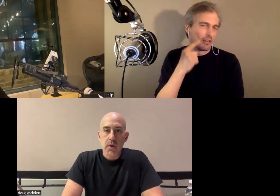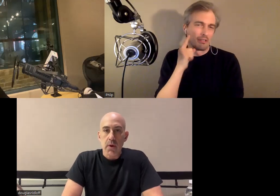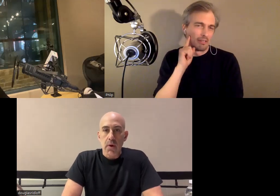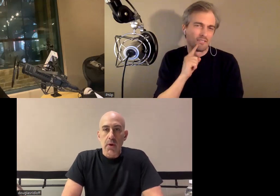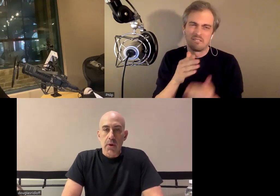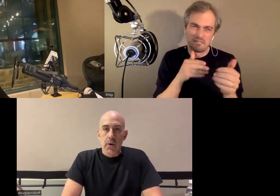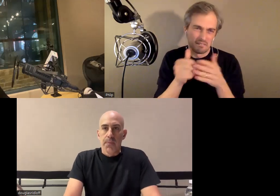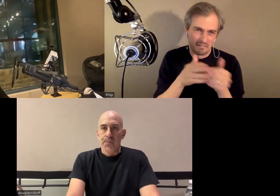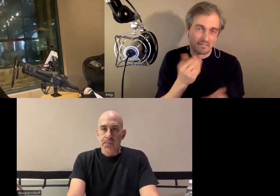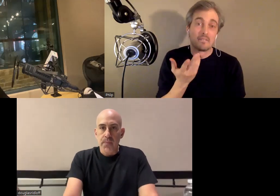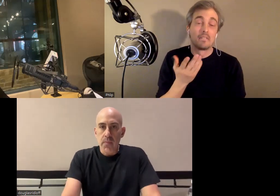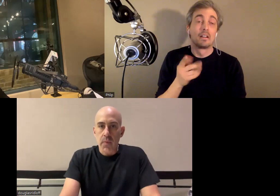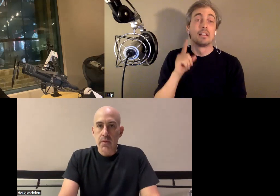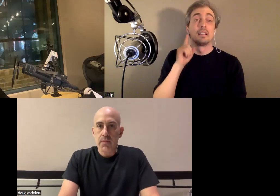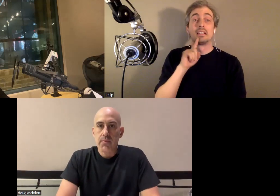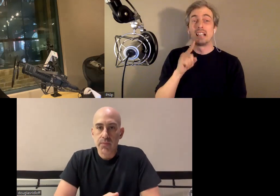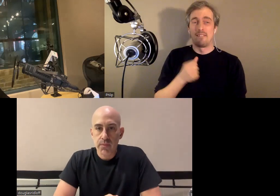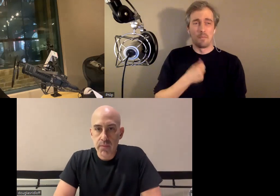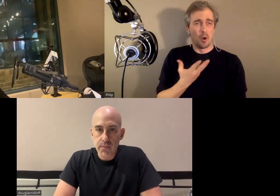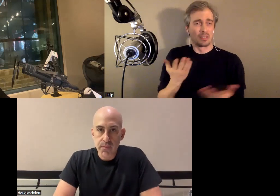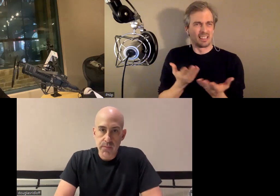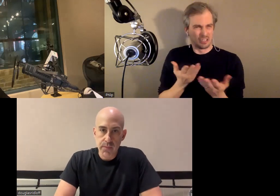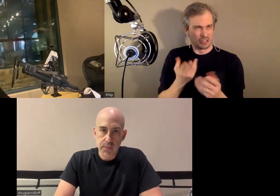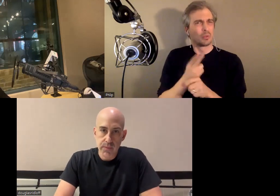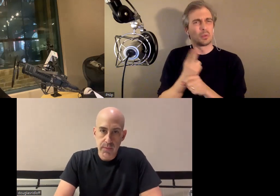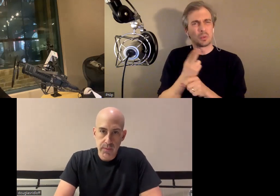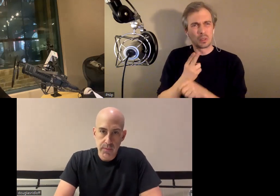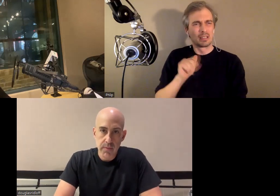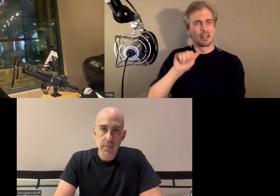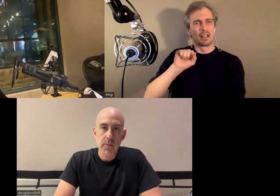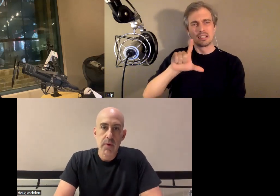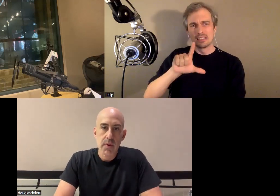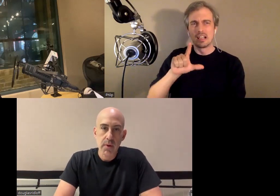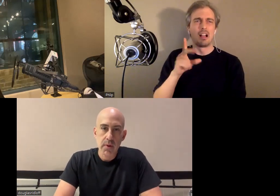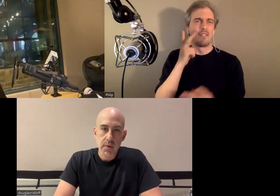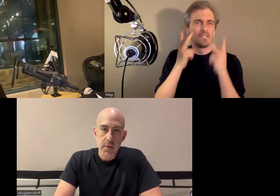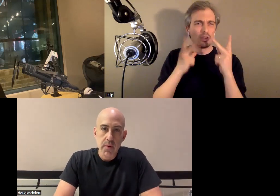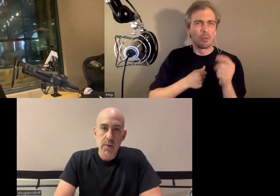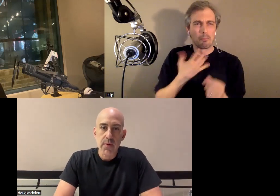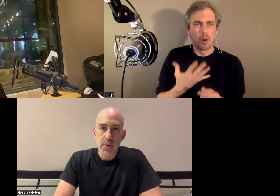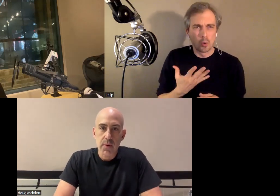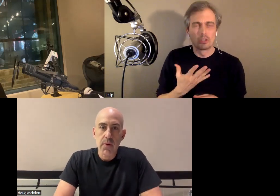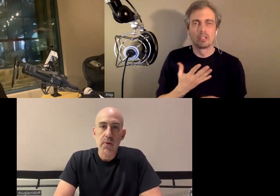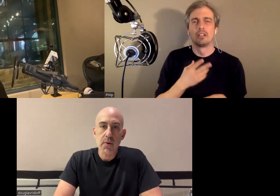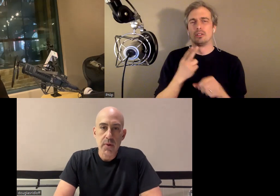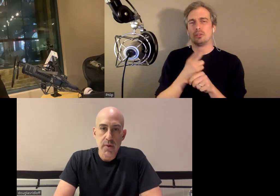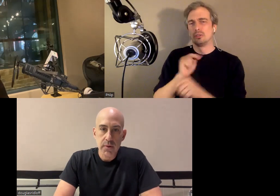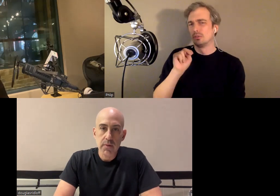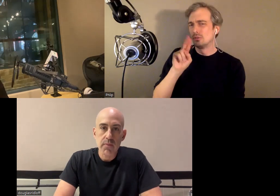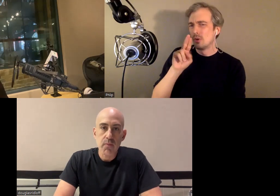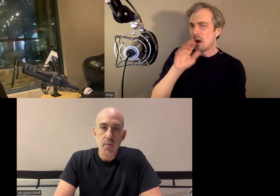poetry. Poets express nuance visually, using emotion, rhyme, and rhythm to convey meaning with each movement of their